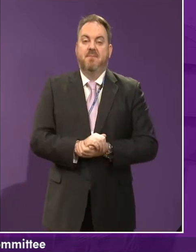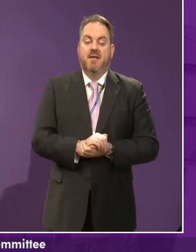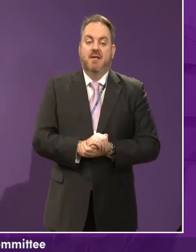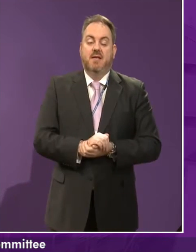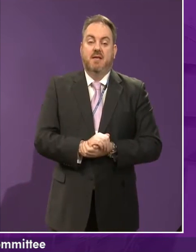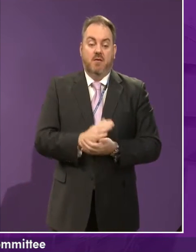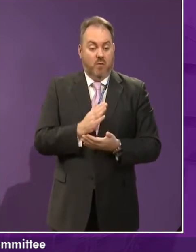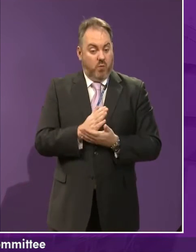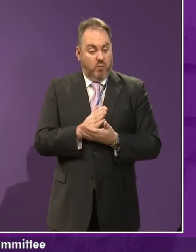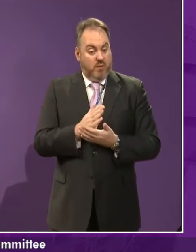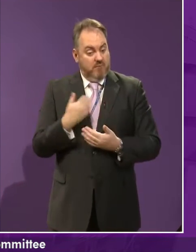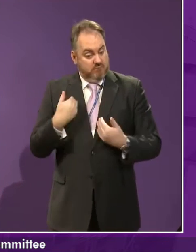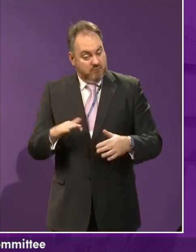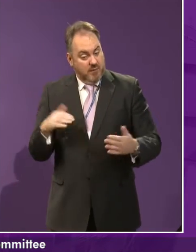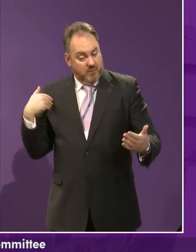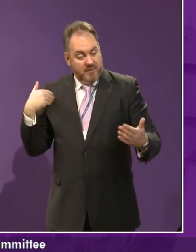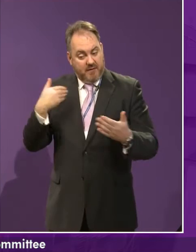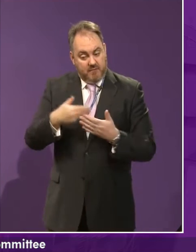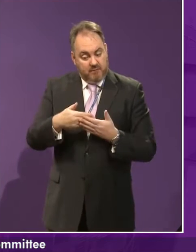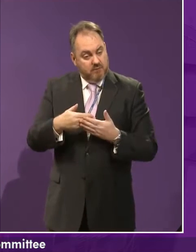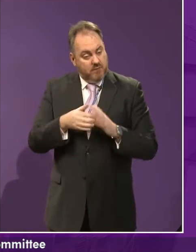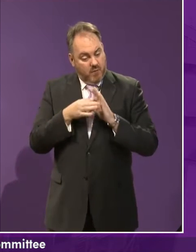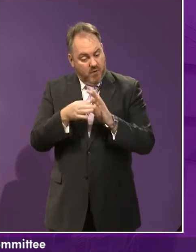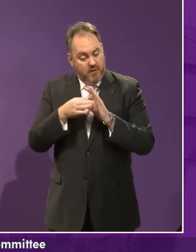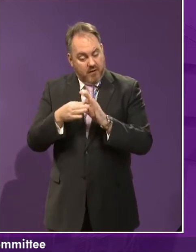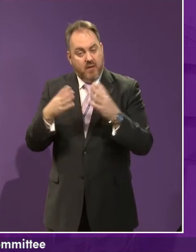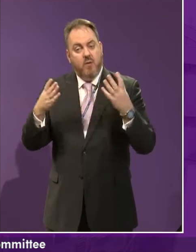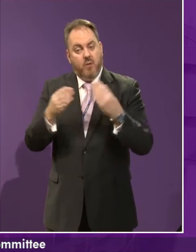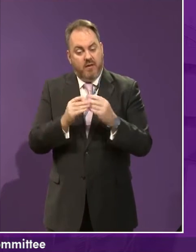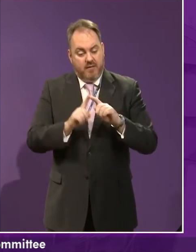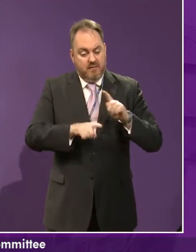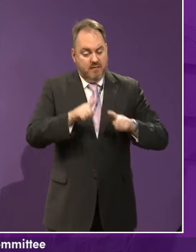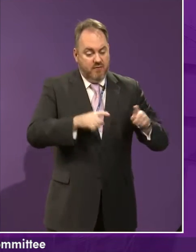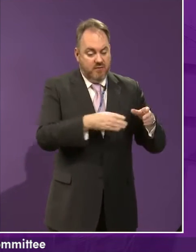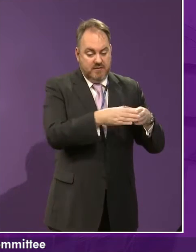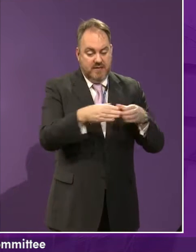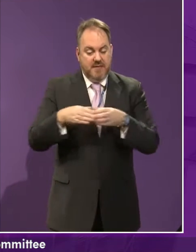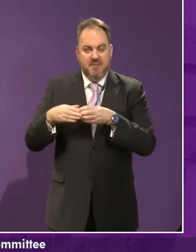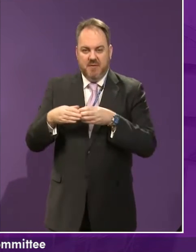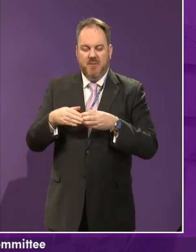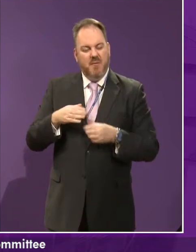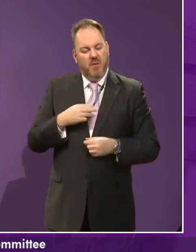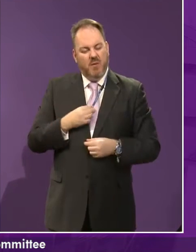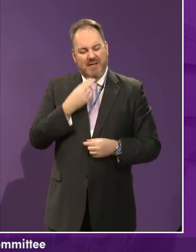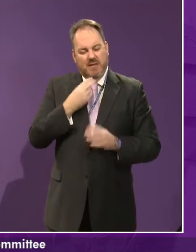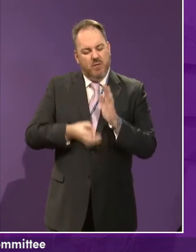schools, we do, but we recognise that that has to happen in a much more meaningful way.